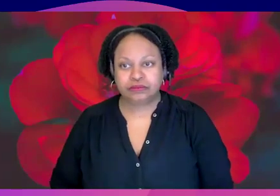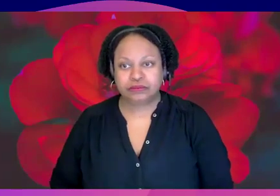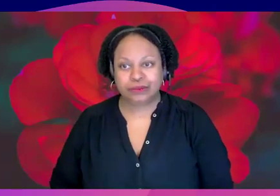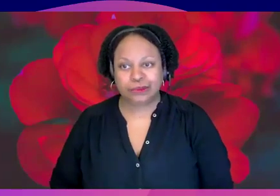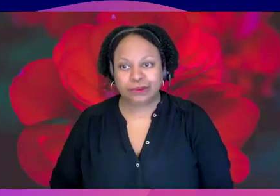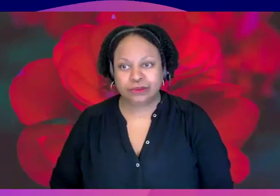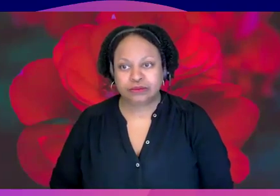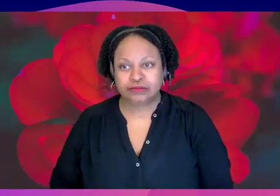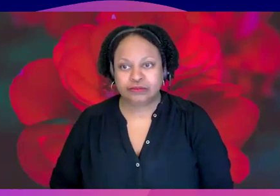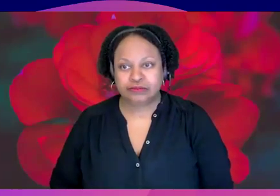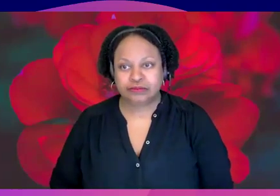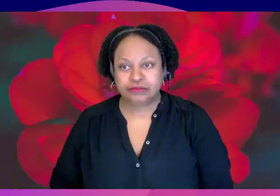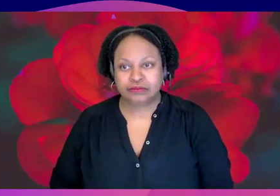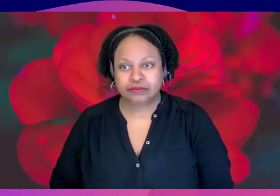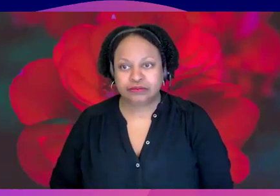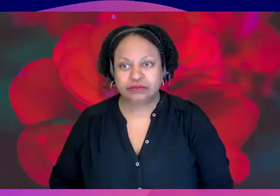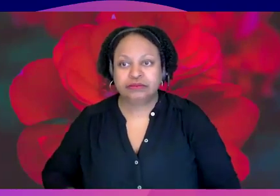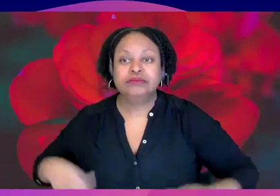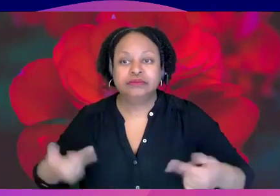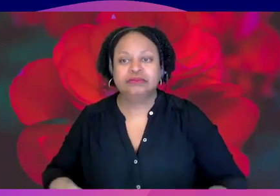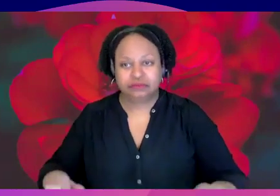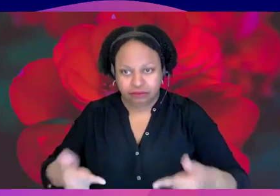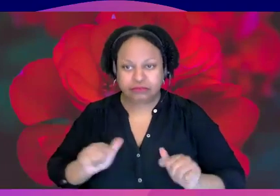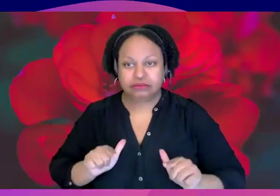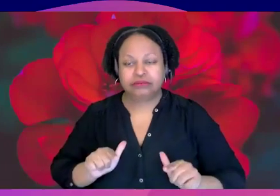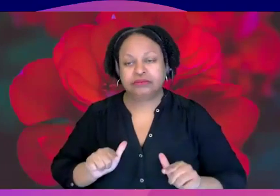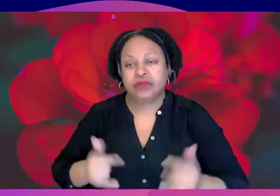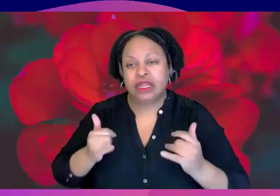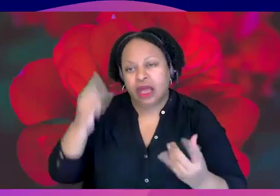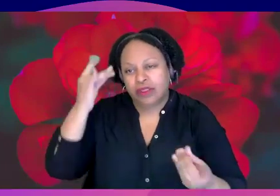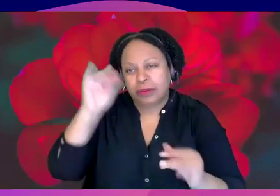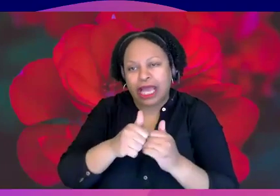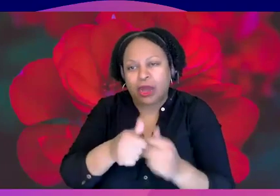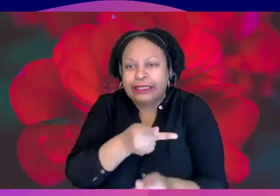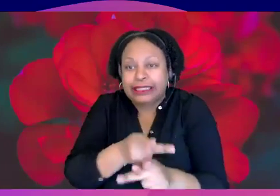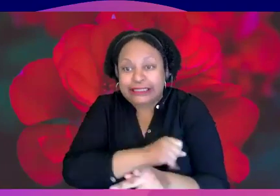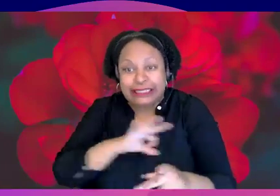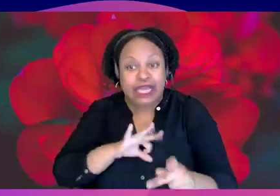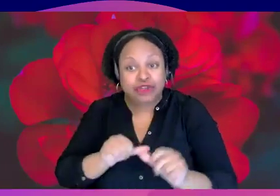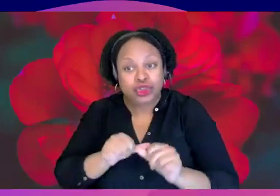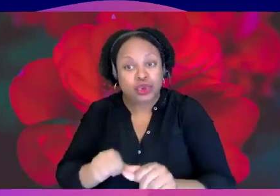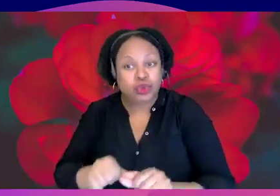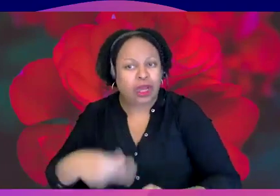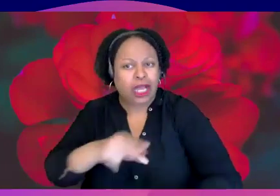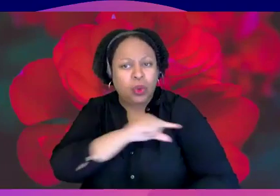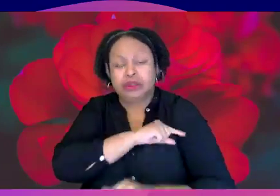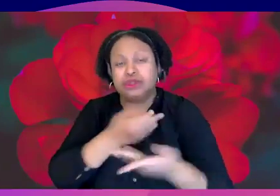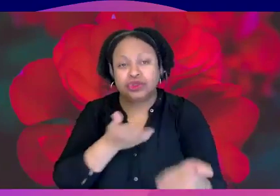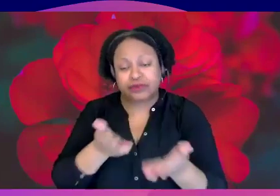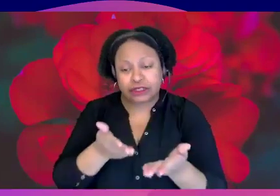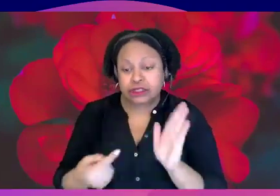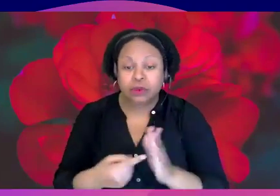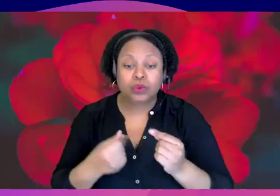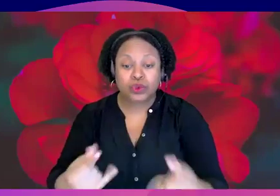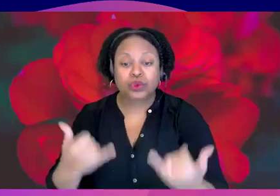staff and maintain high quality services. They are collaboratively and creatively creating workplace policies and